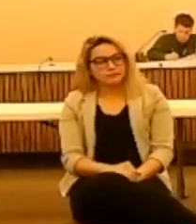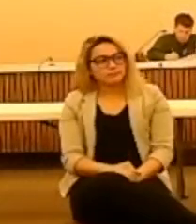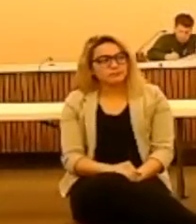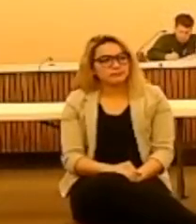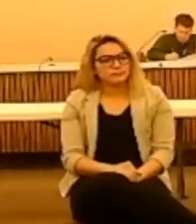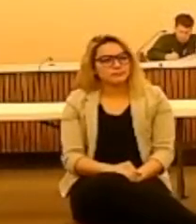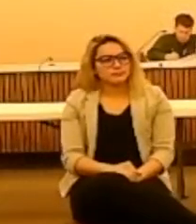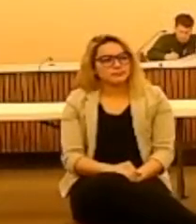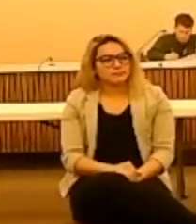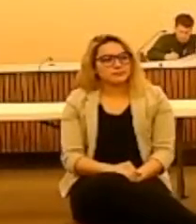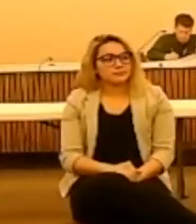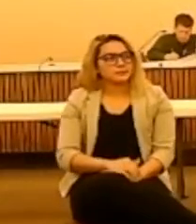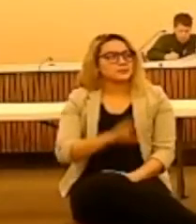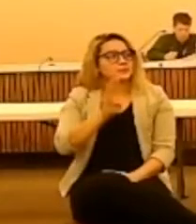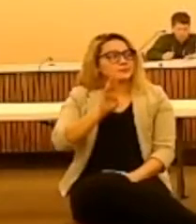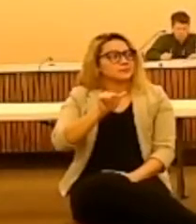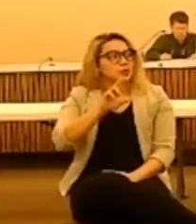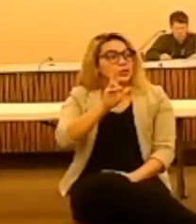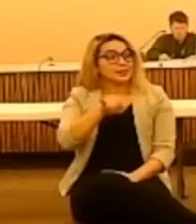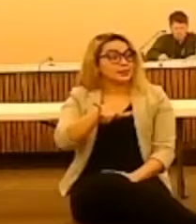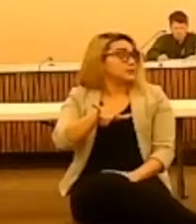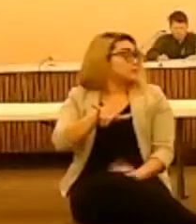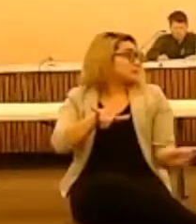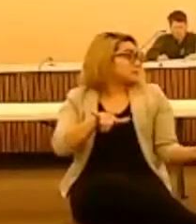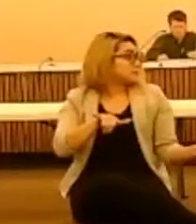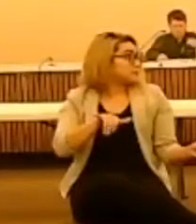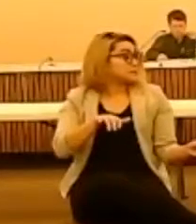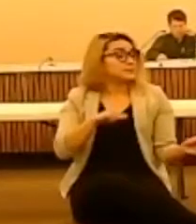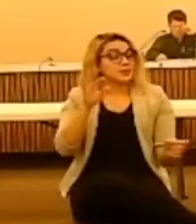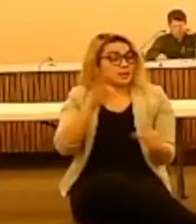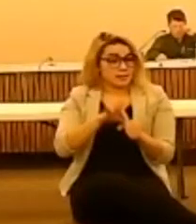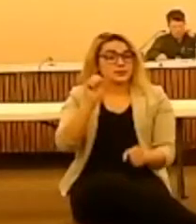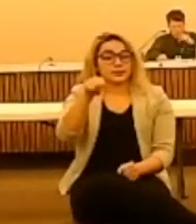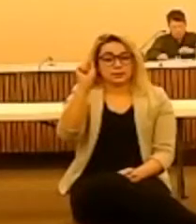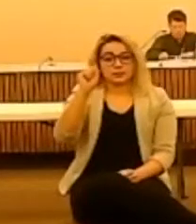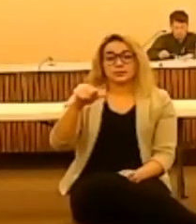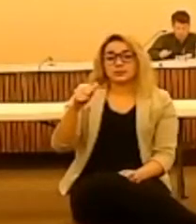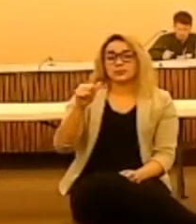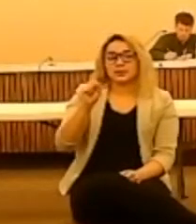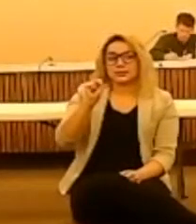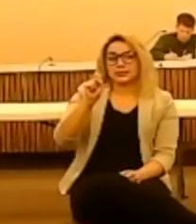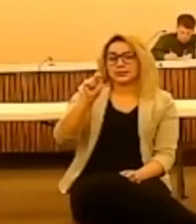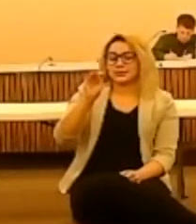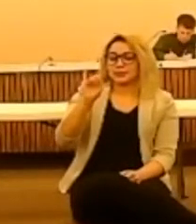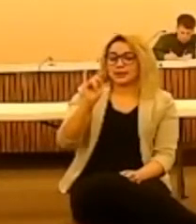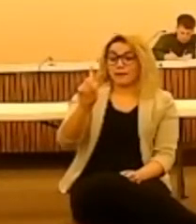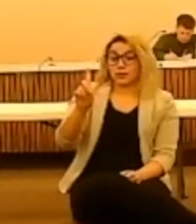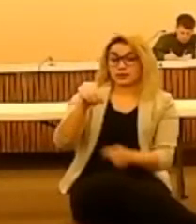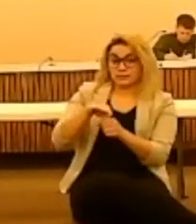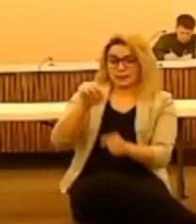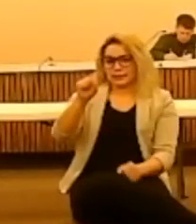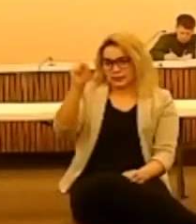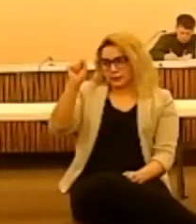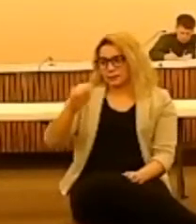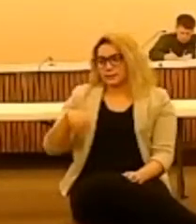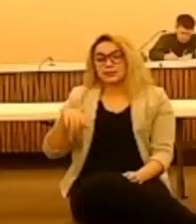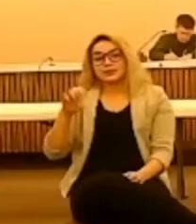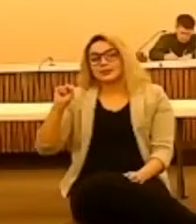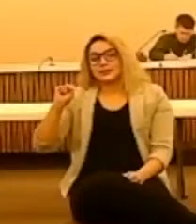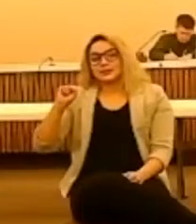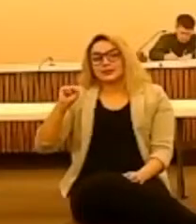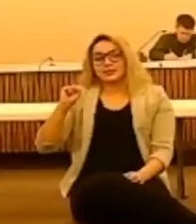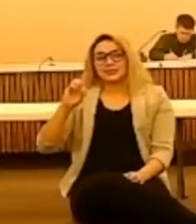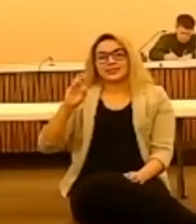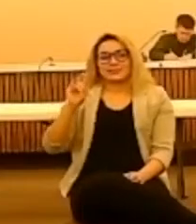Councilmember Barley, Aye. Councilmember Stafford, Aye. Councilmember Safranek, Aye. Councilmember